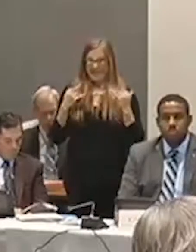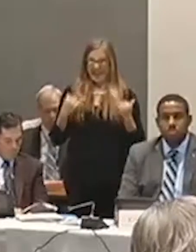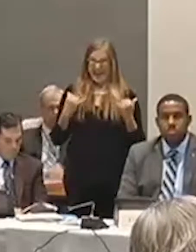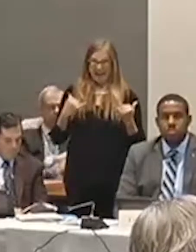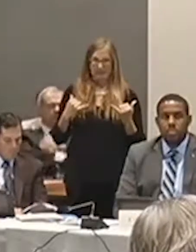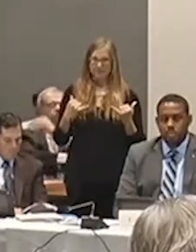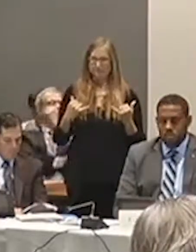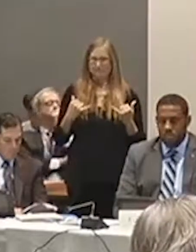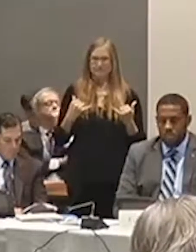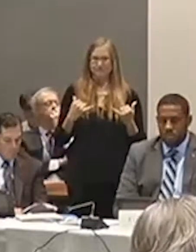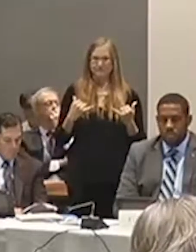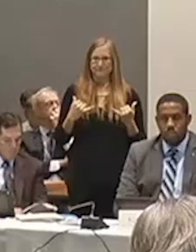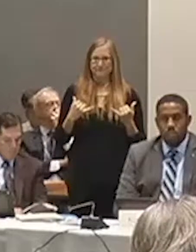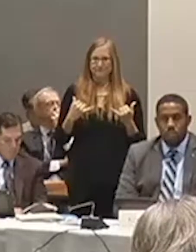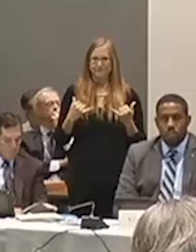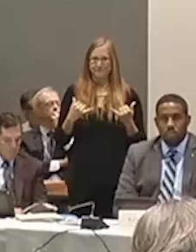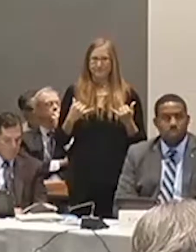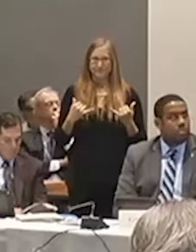to really,